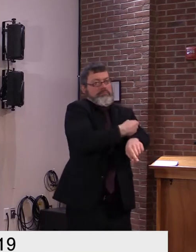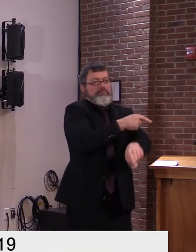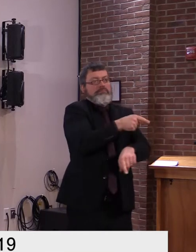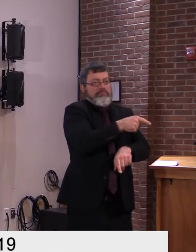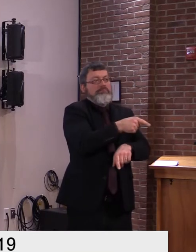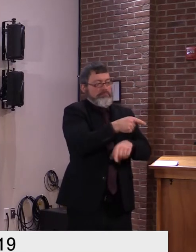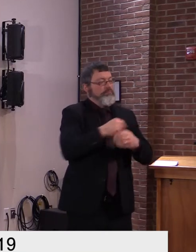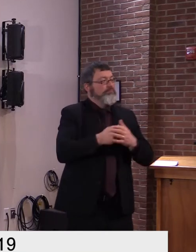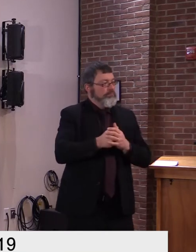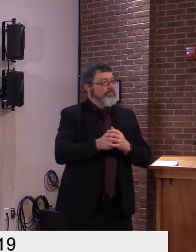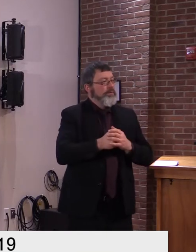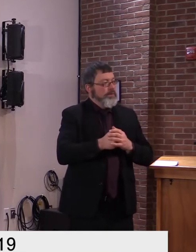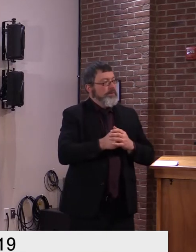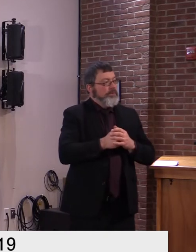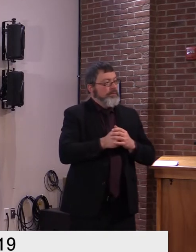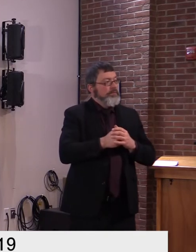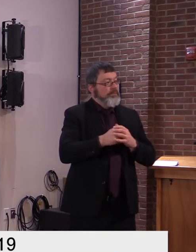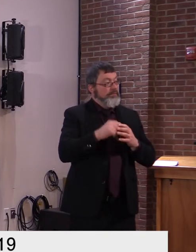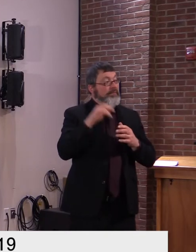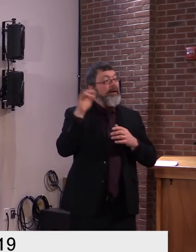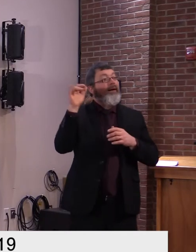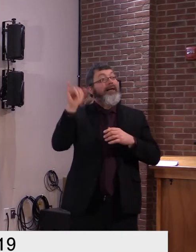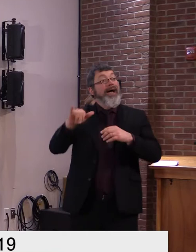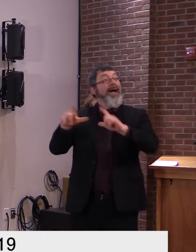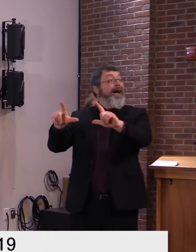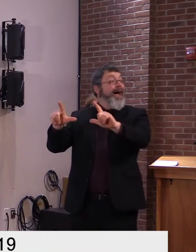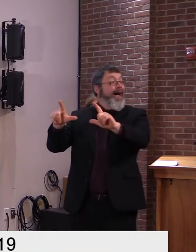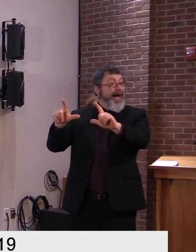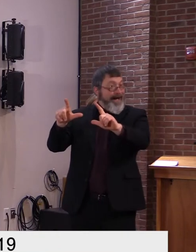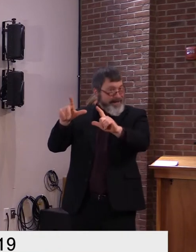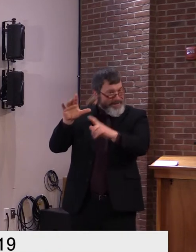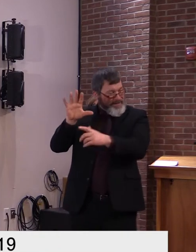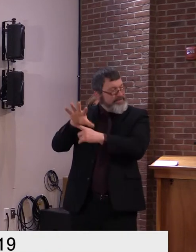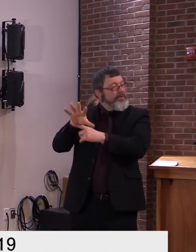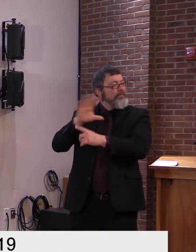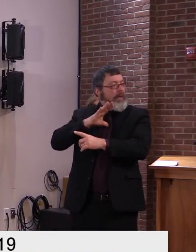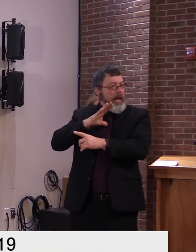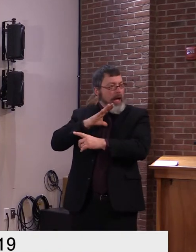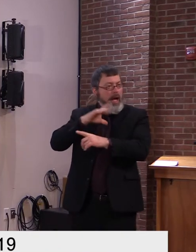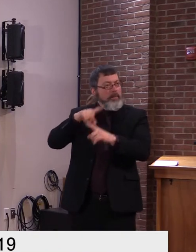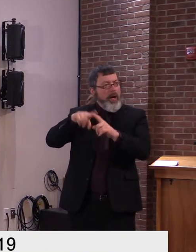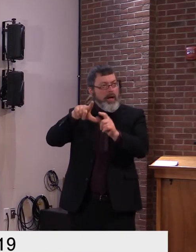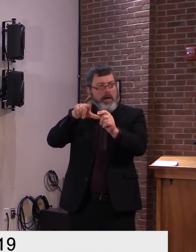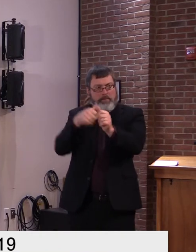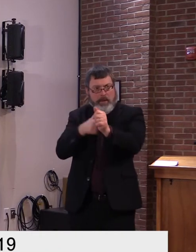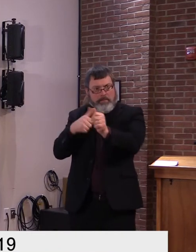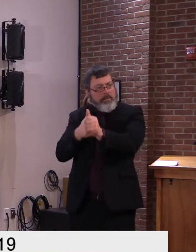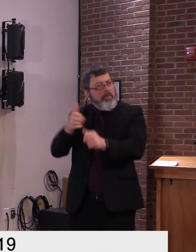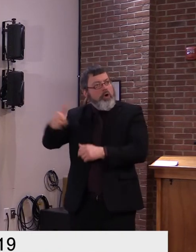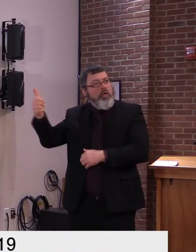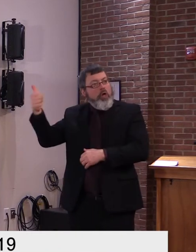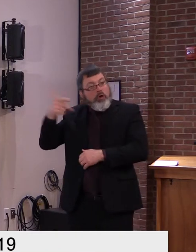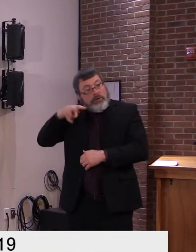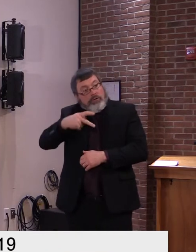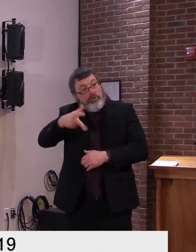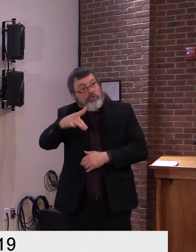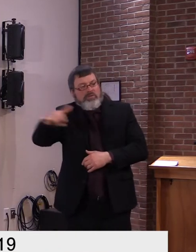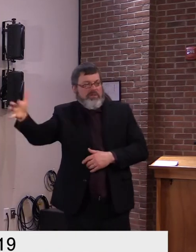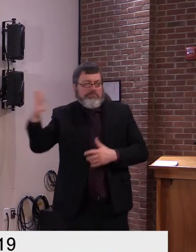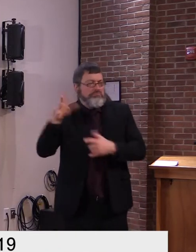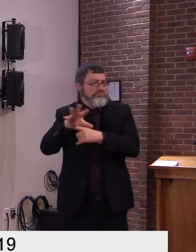one, we can keep this in mind. Every time a Vermonter gets vaccinated, all of us benefit.